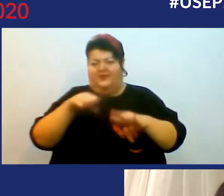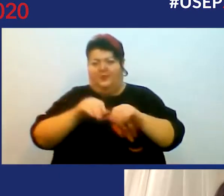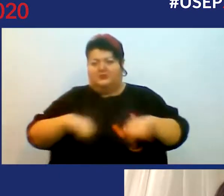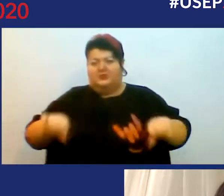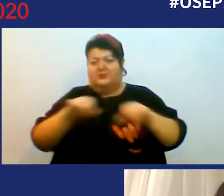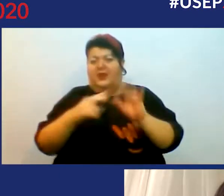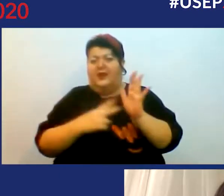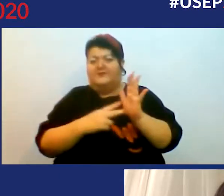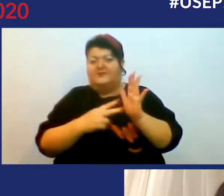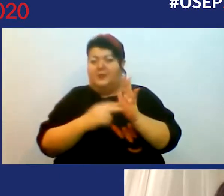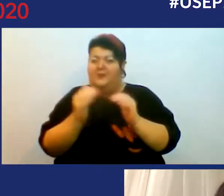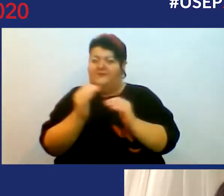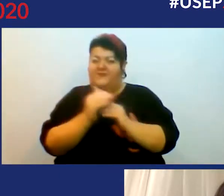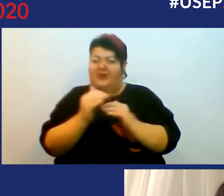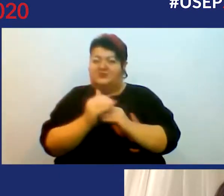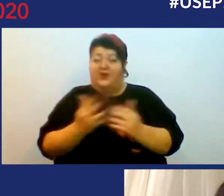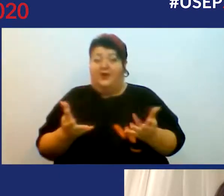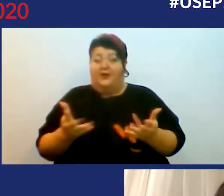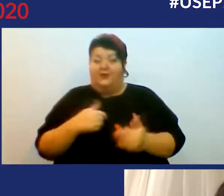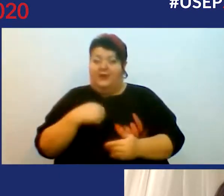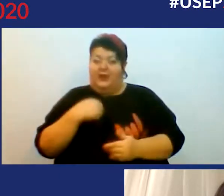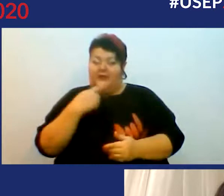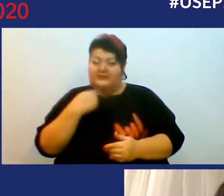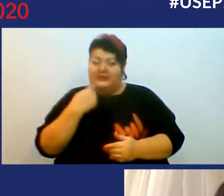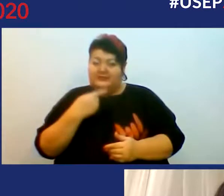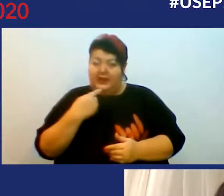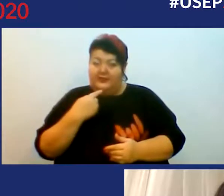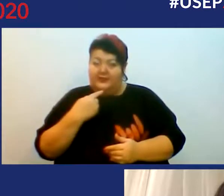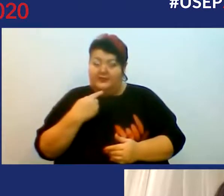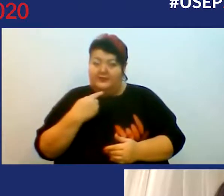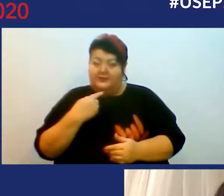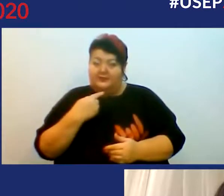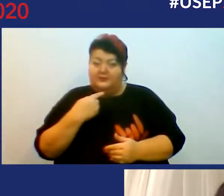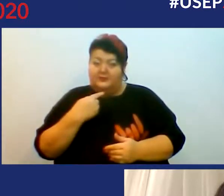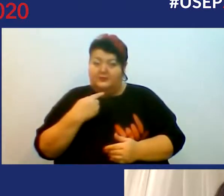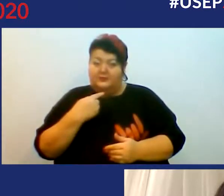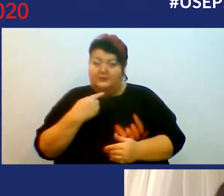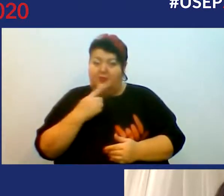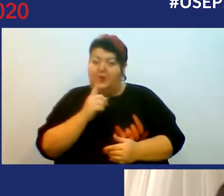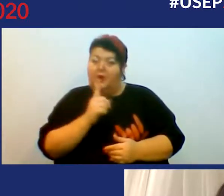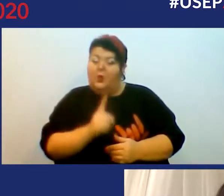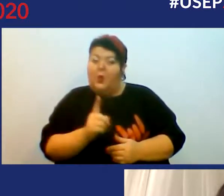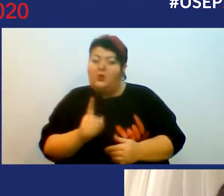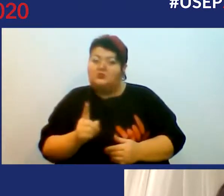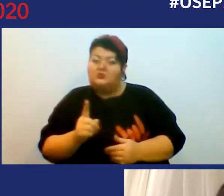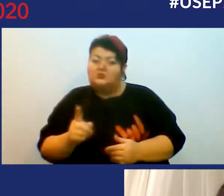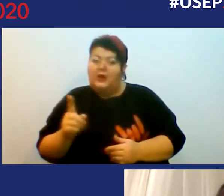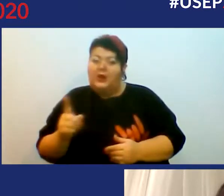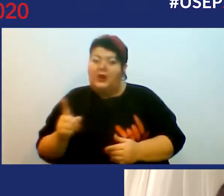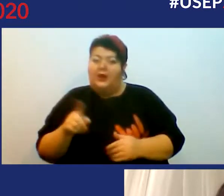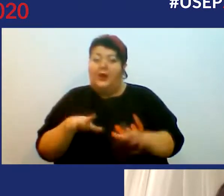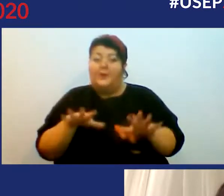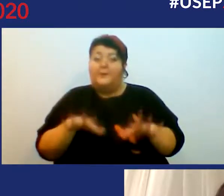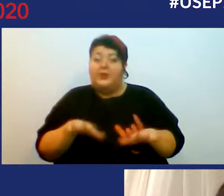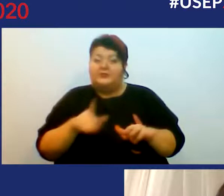And like I said, I mean, every polling location is different. You know, states are so